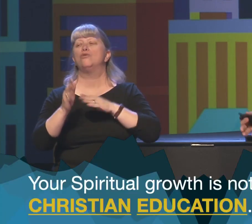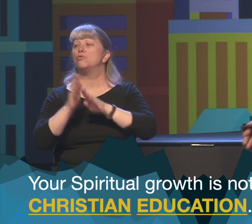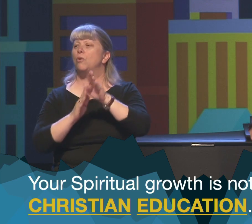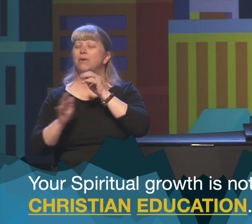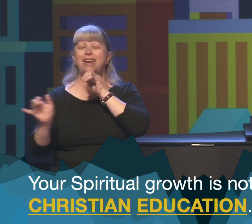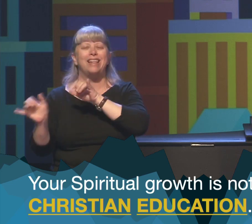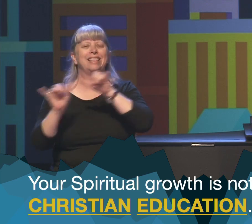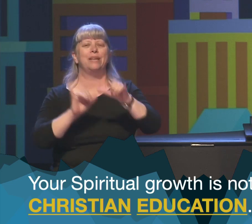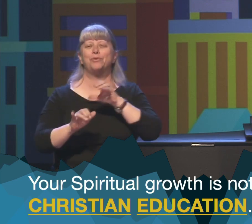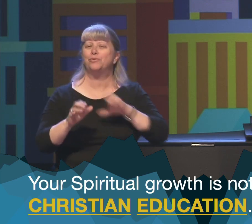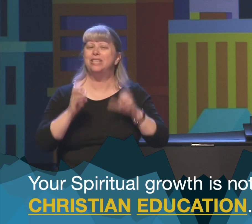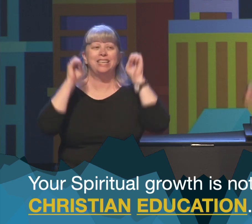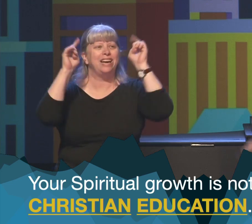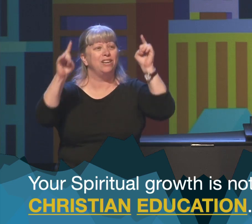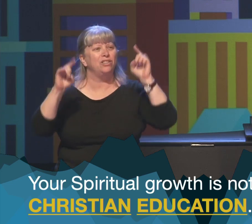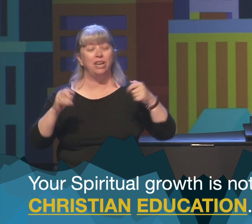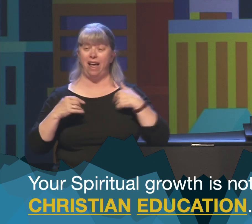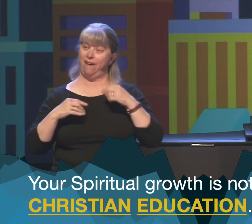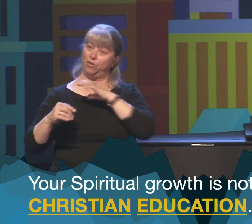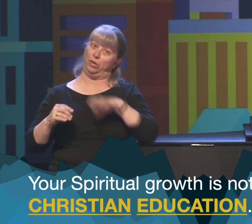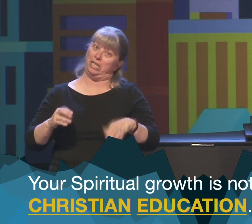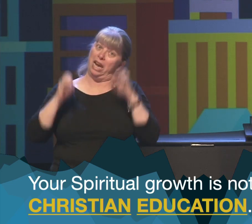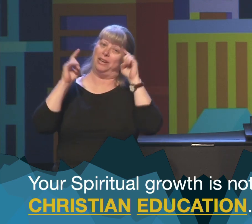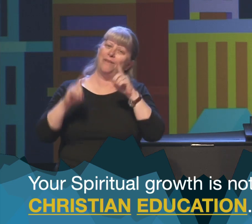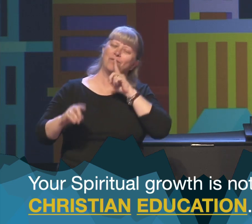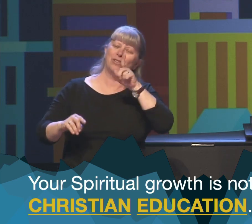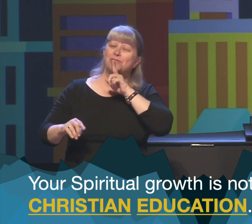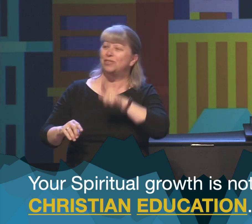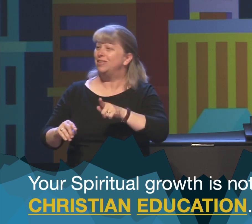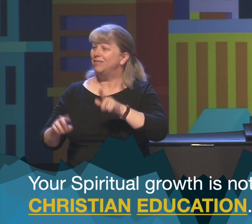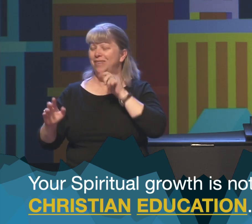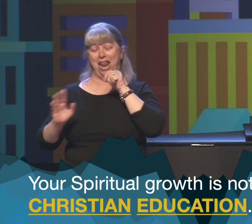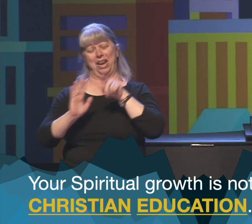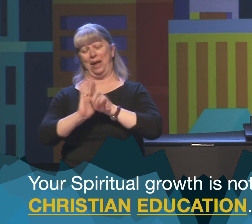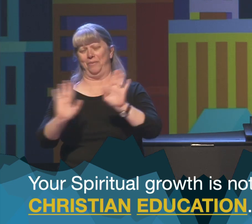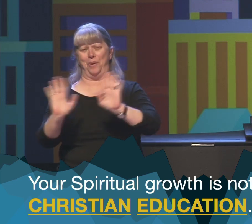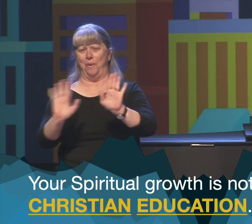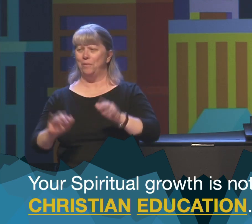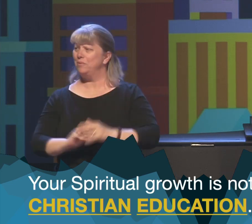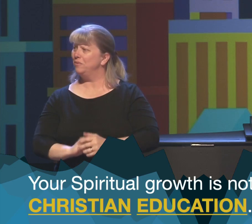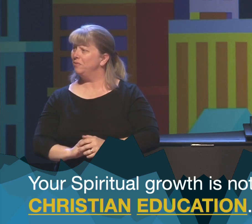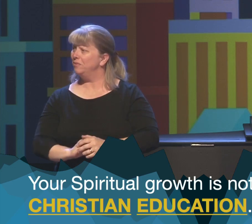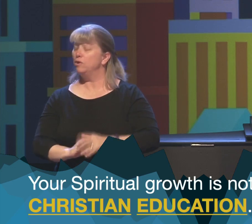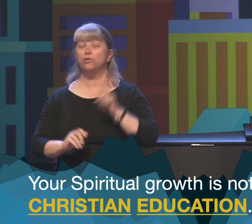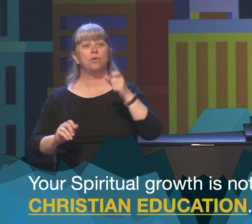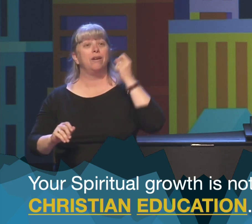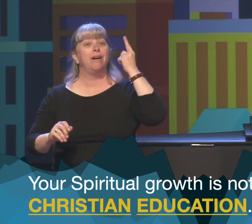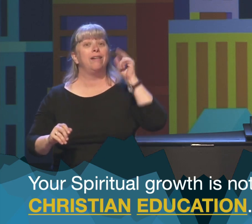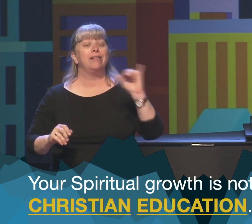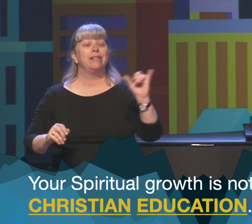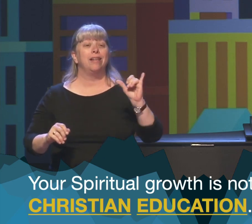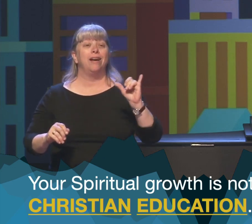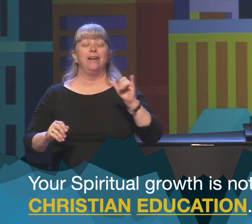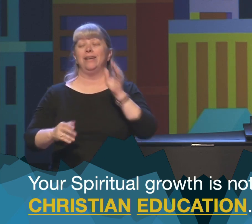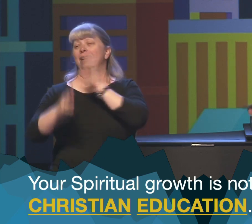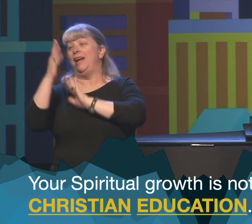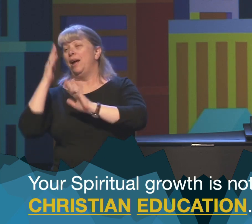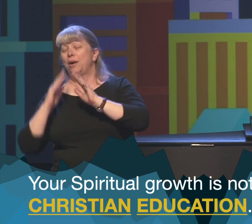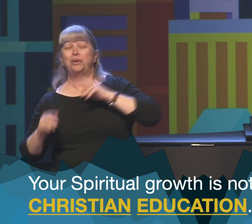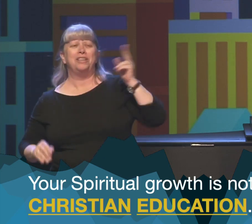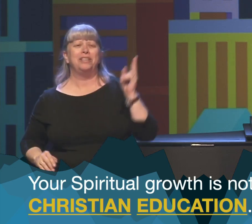Christian education. You should have Christian education. I'm not down on that. You should understand like the heritage and the